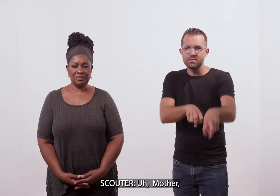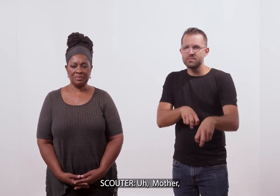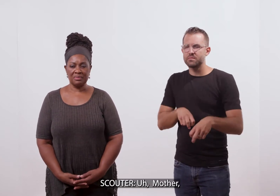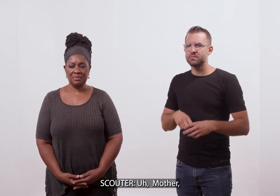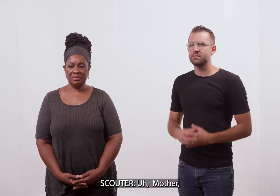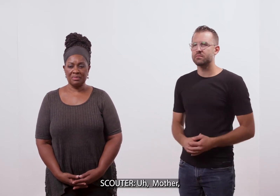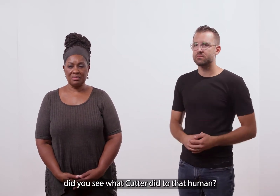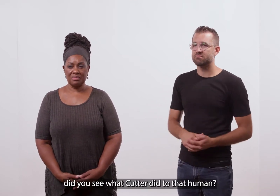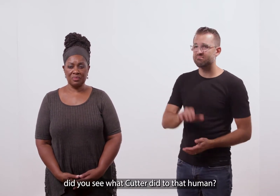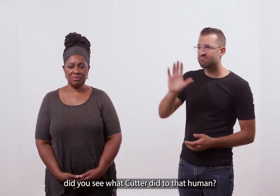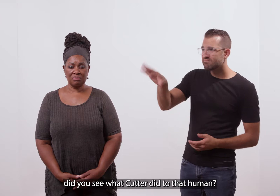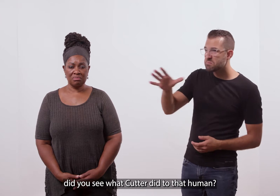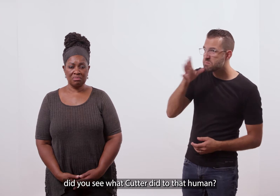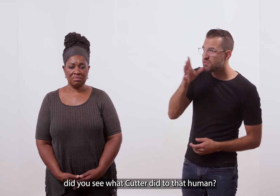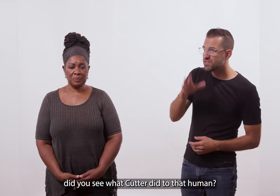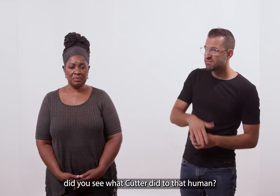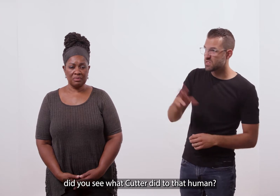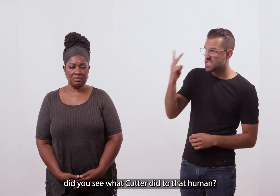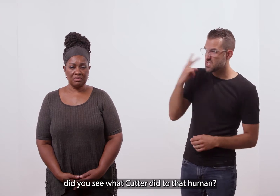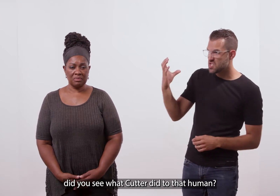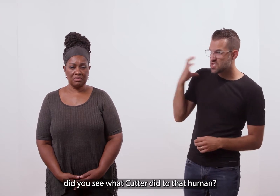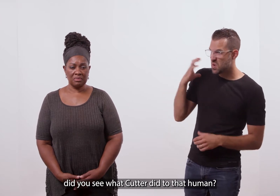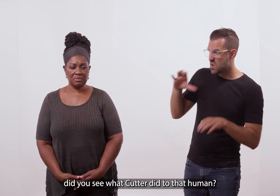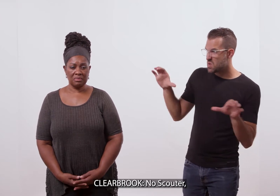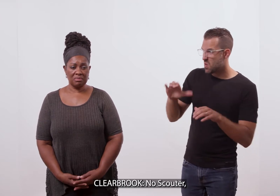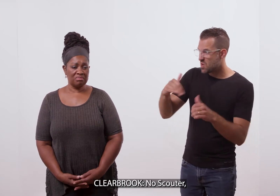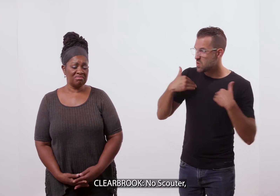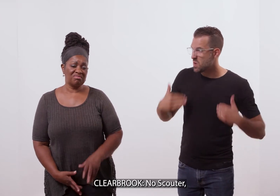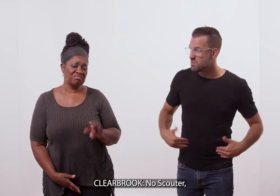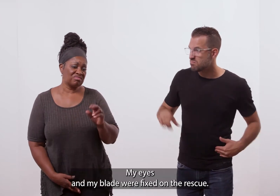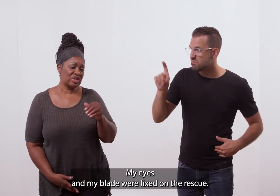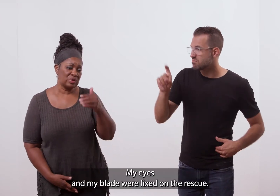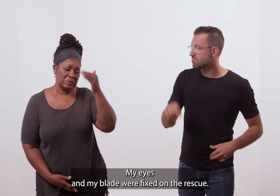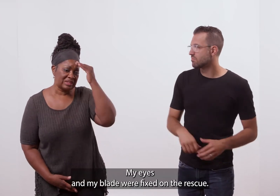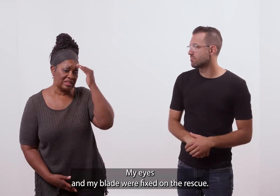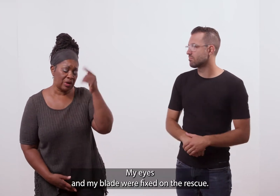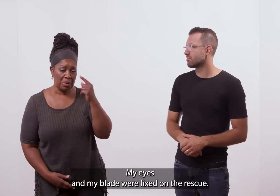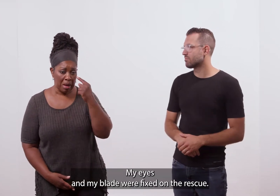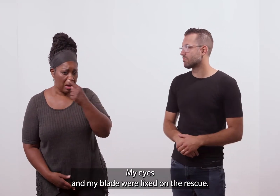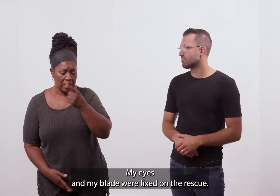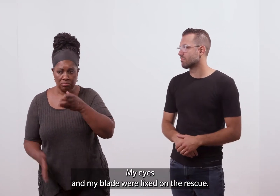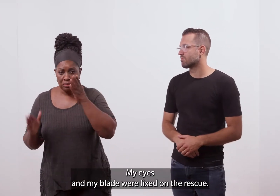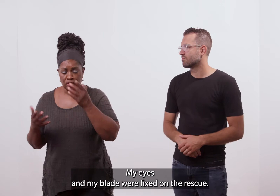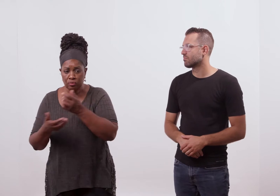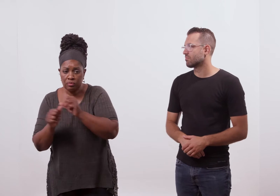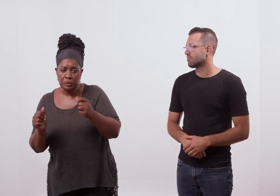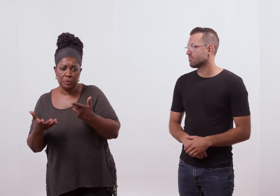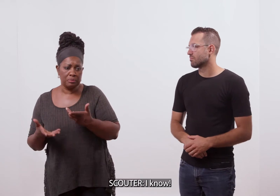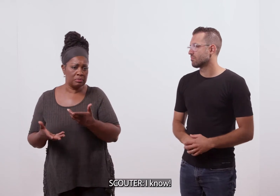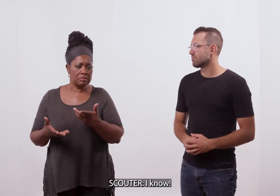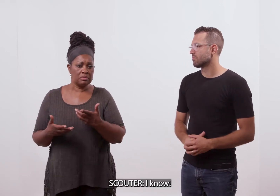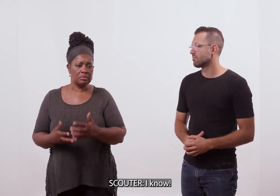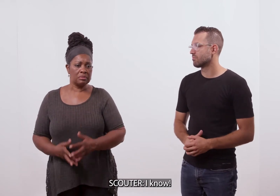Mother? Did you see what Cutter did to that human? No, Scouter. My eyes and my blade were fixed on the rescue.